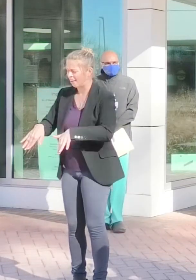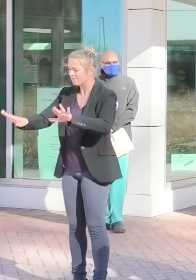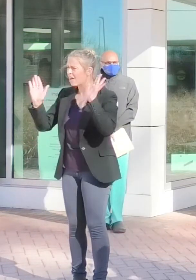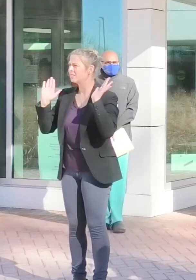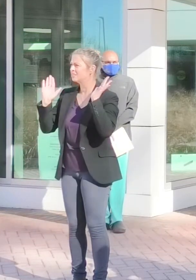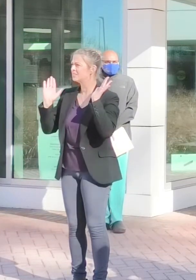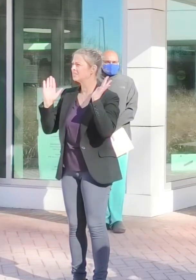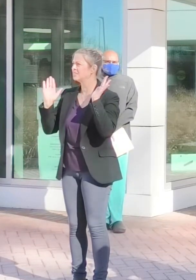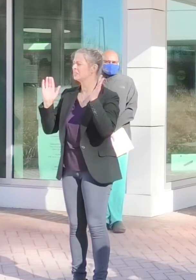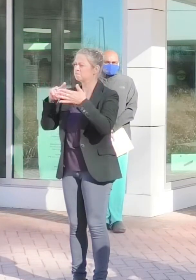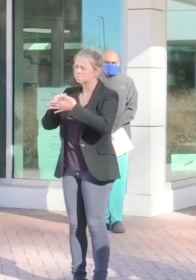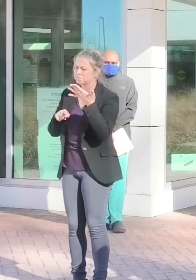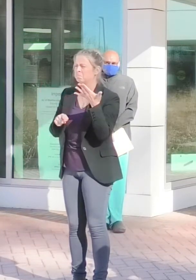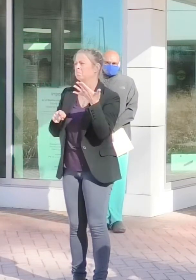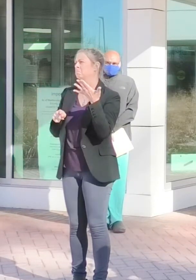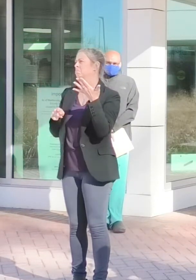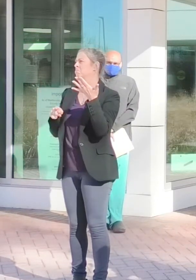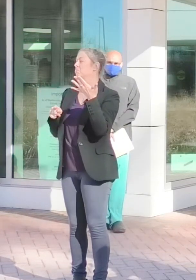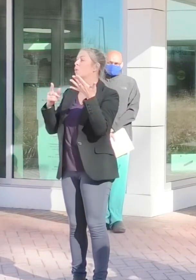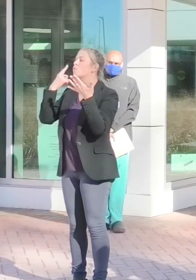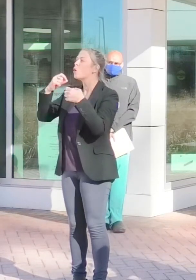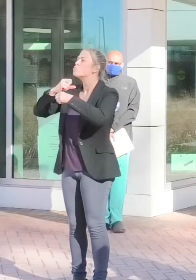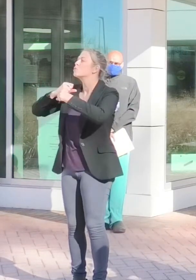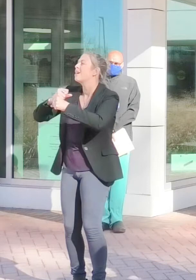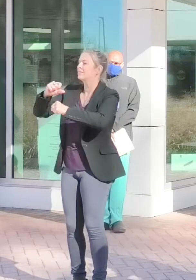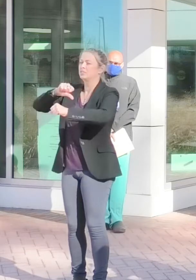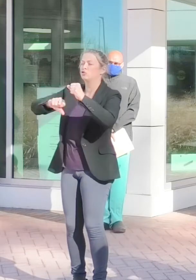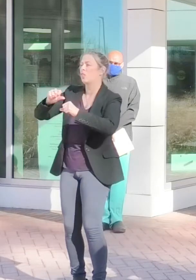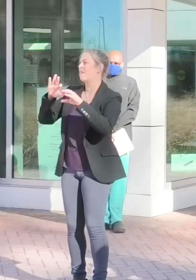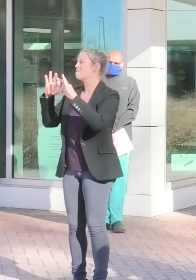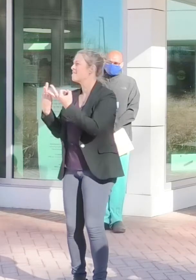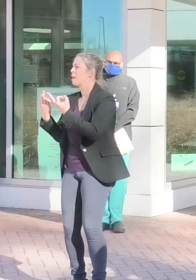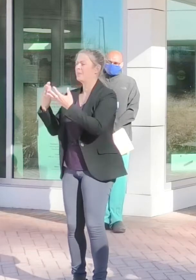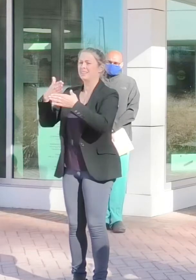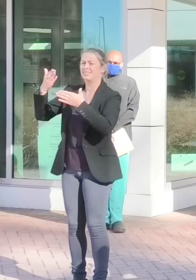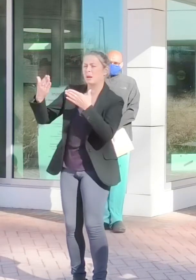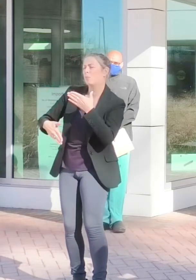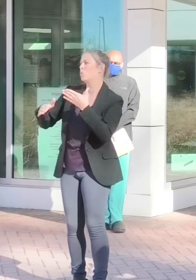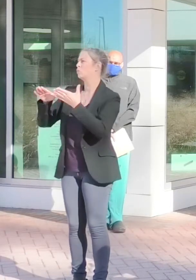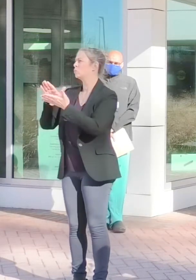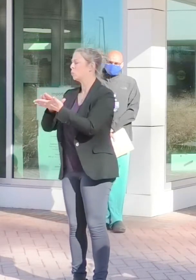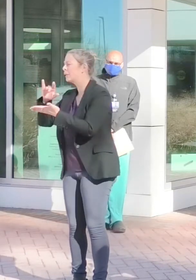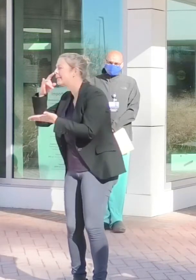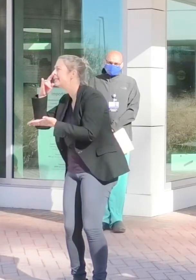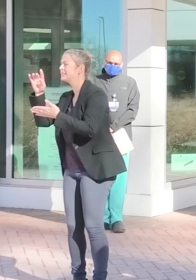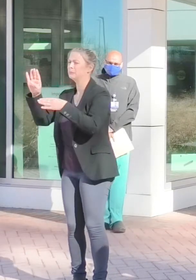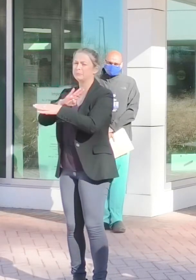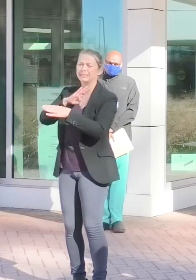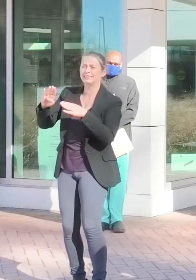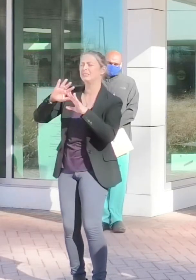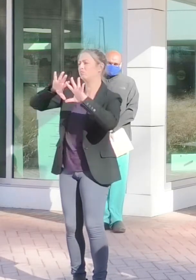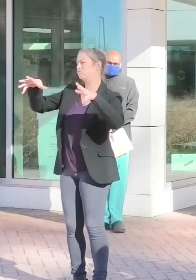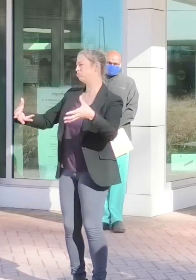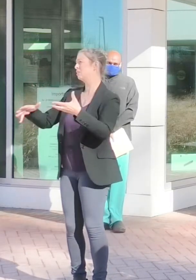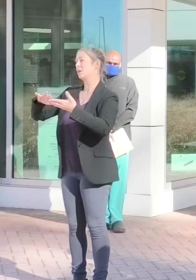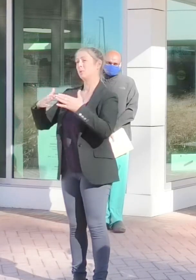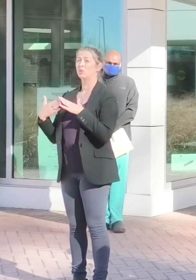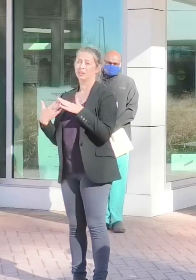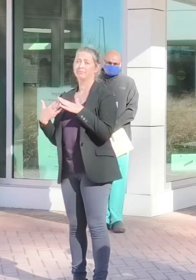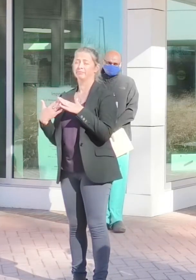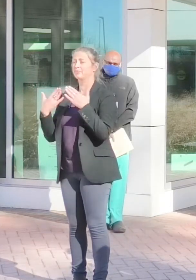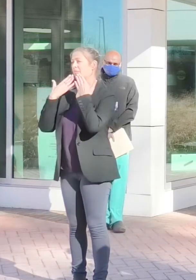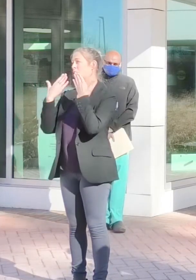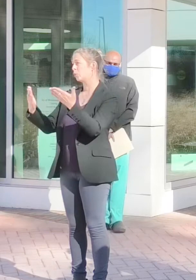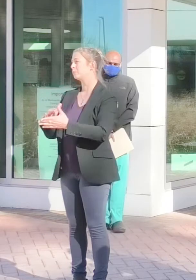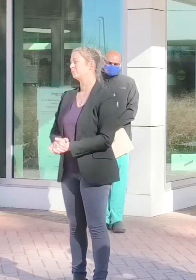sacrifices for our families, neighbors, school kids, businesses, and our entire community. Thank you.